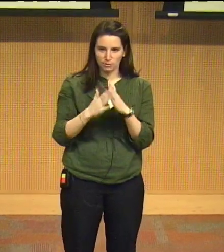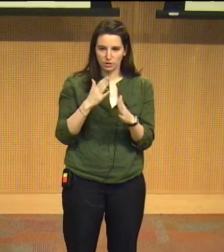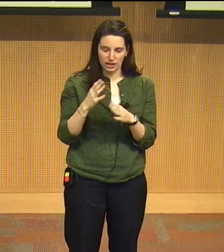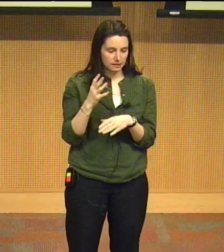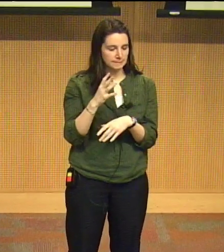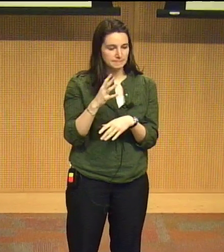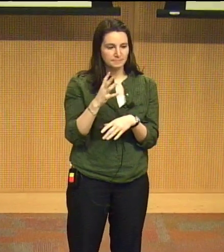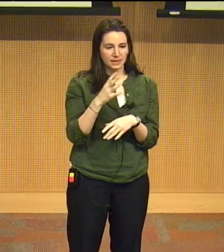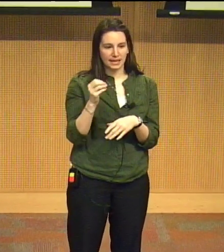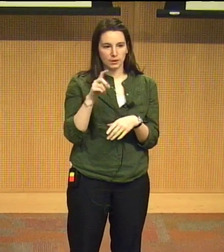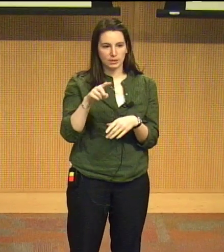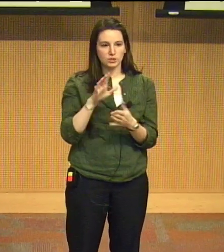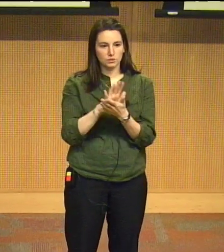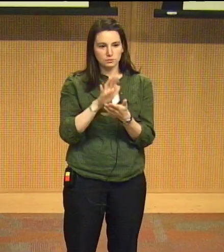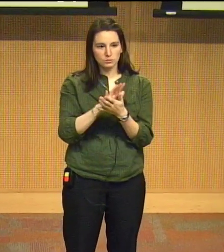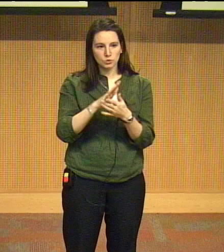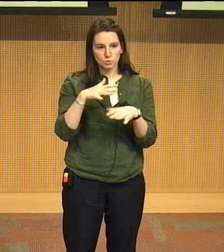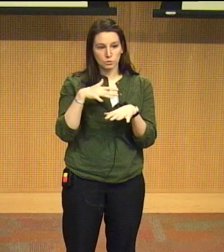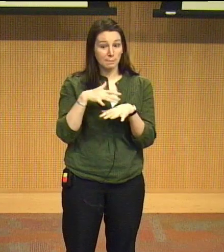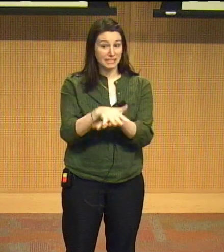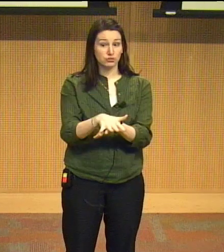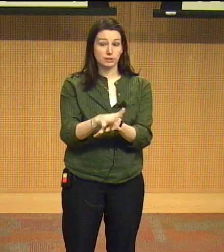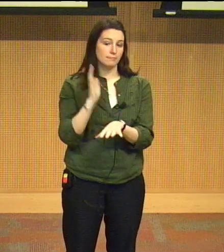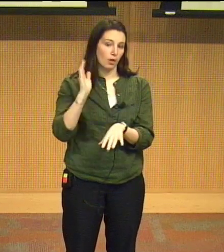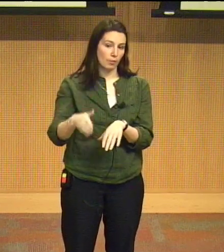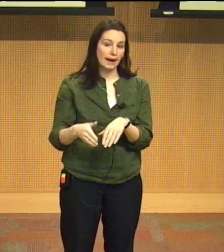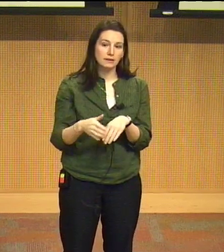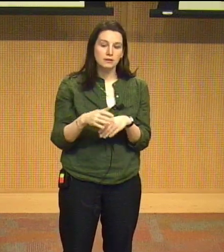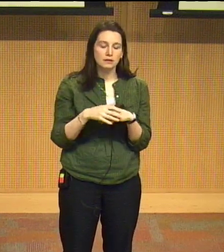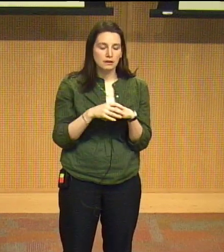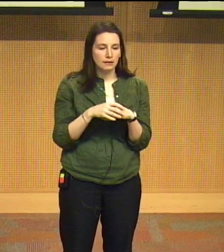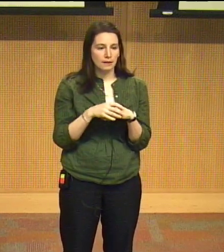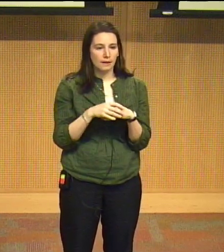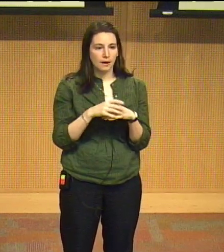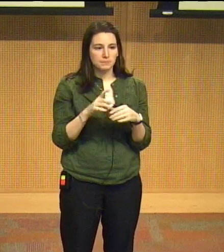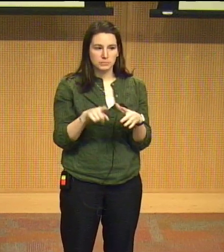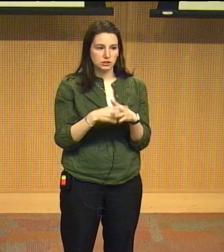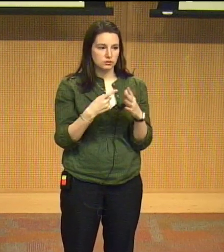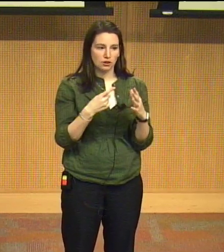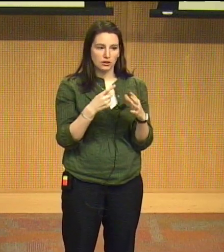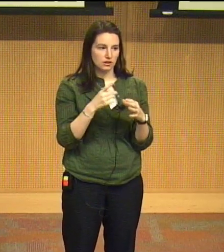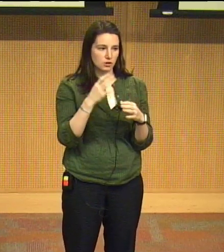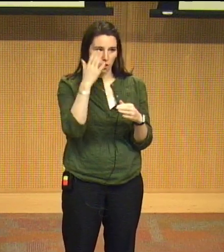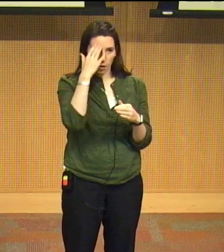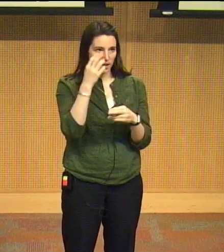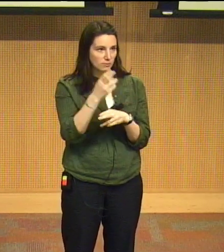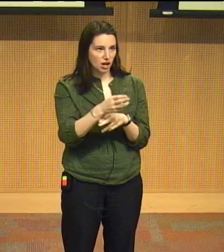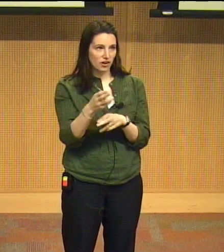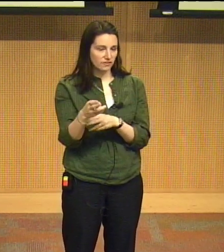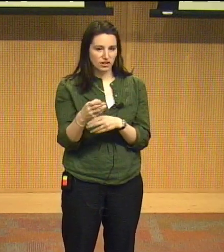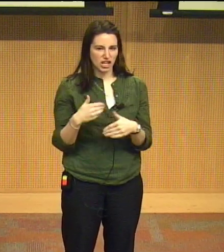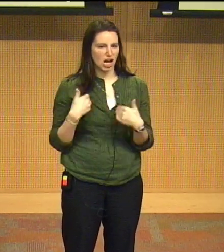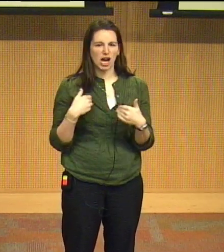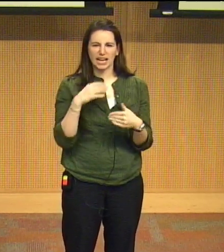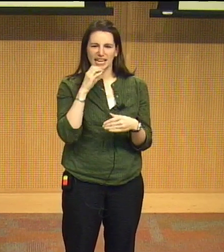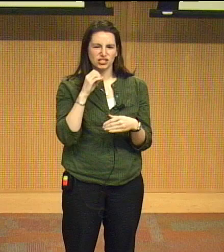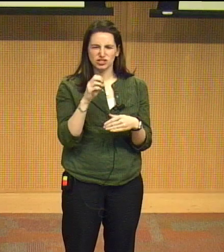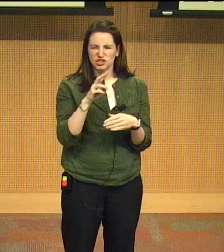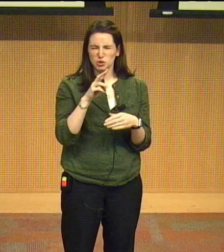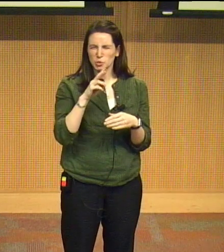community. And I went to school mainstream all the way. Started knowing I was hard of hearing young, age 2 or